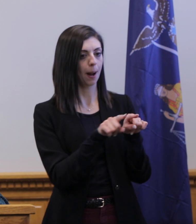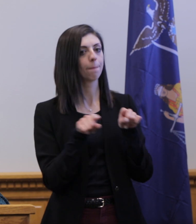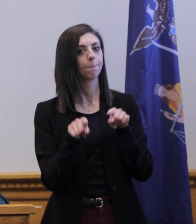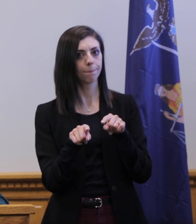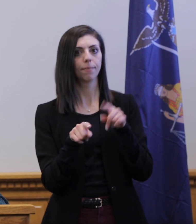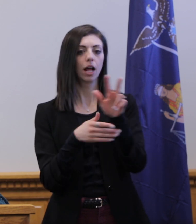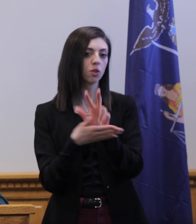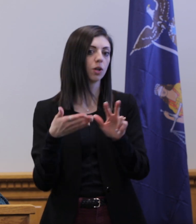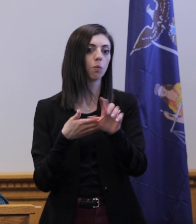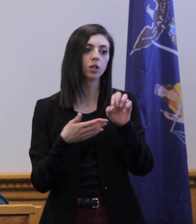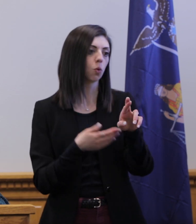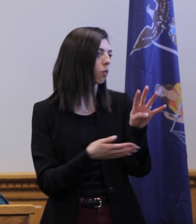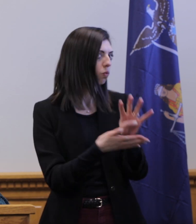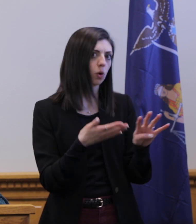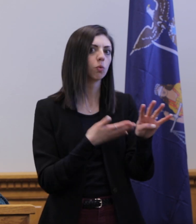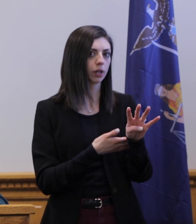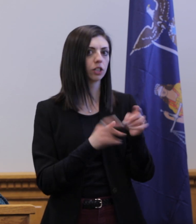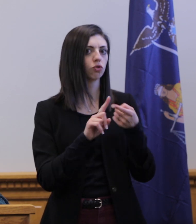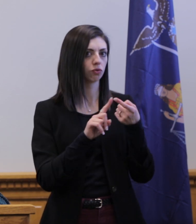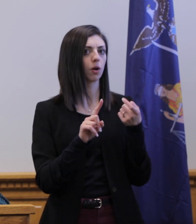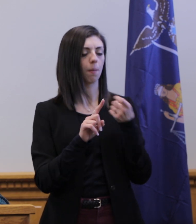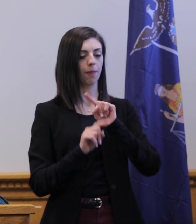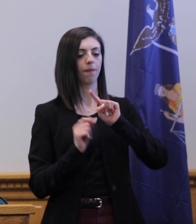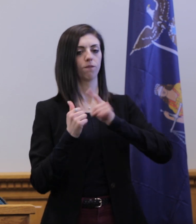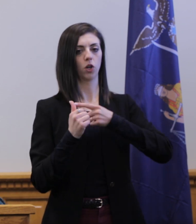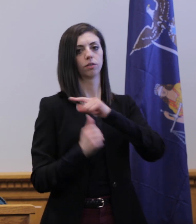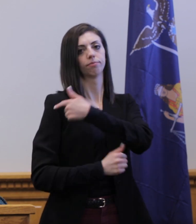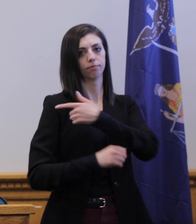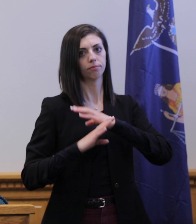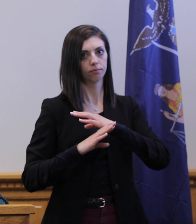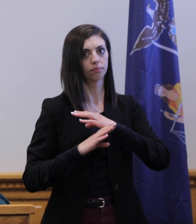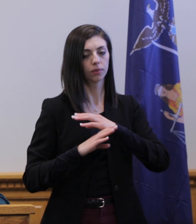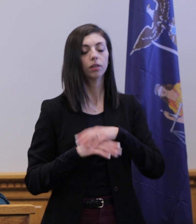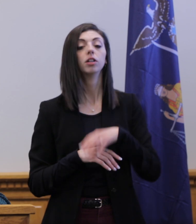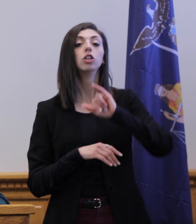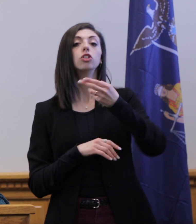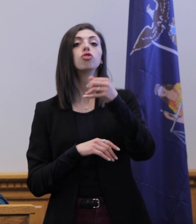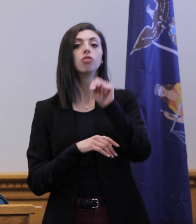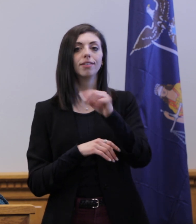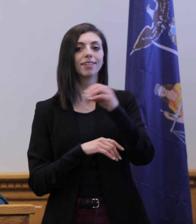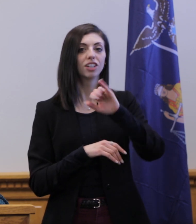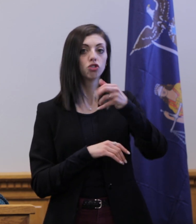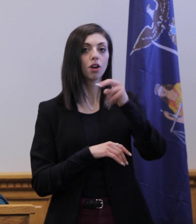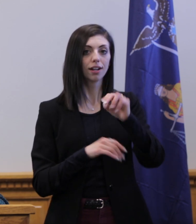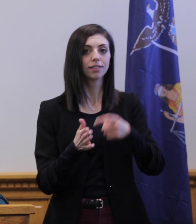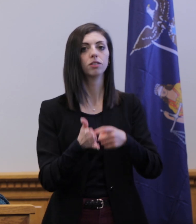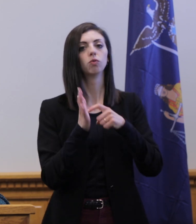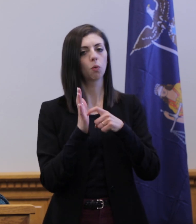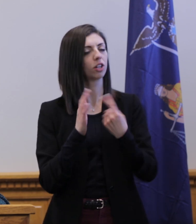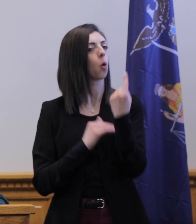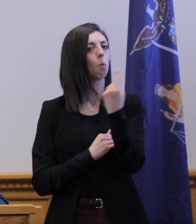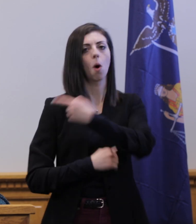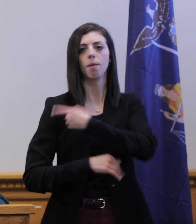either 3 or 4 weeks from the date of the first dose. The Johnson & Johnson vaccine requires only 1 dose. Our